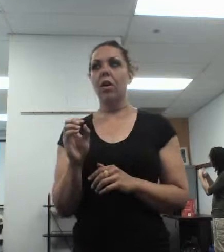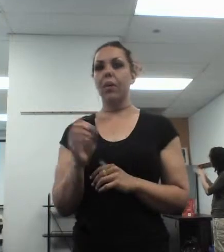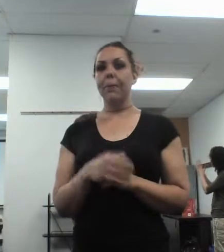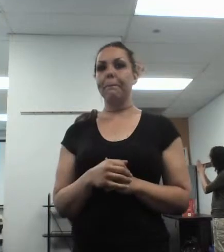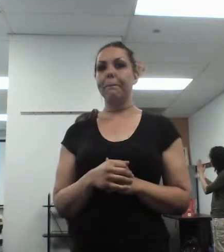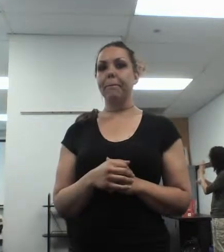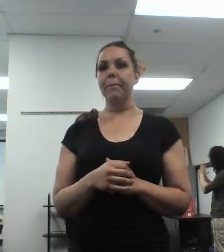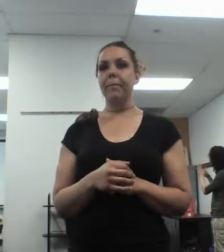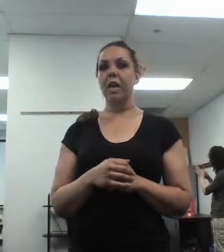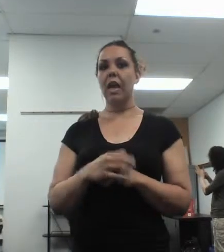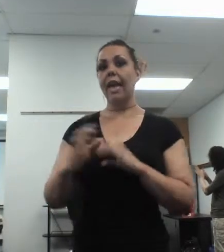Casual conversation,